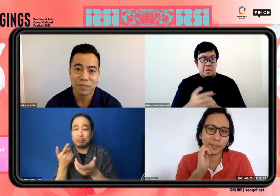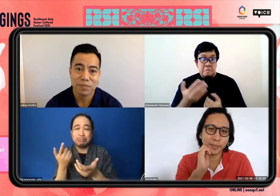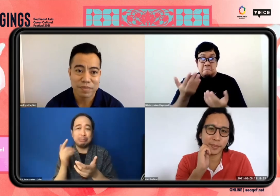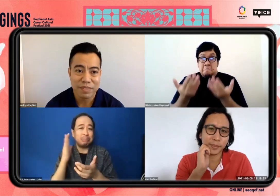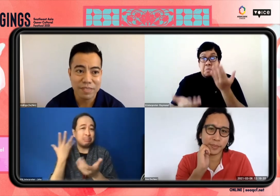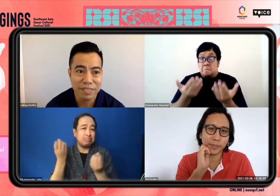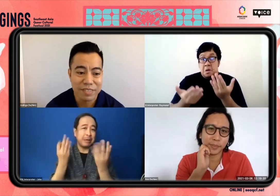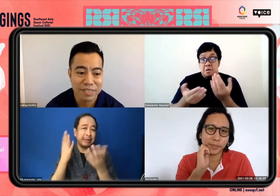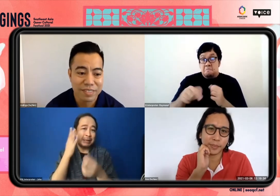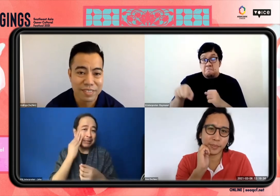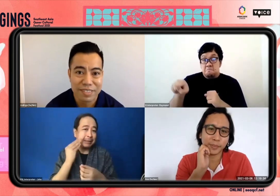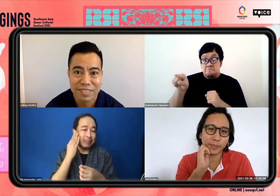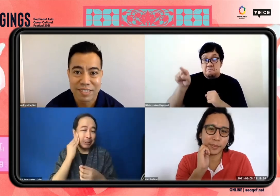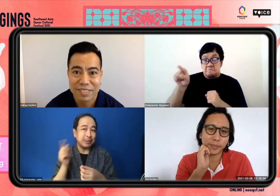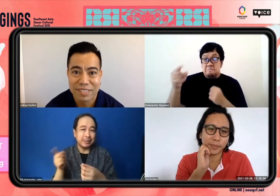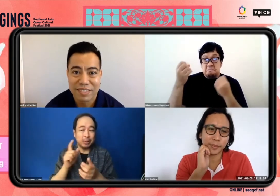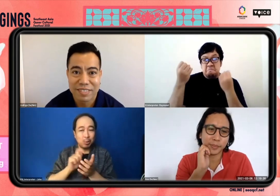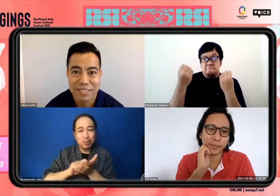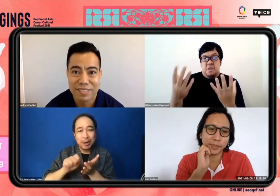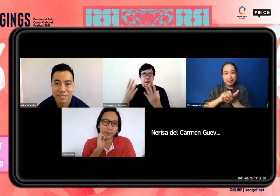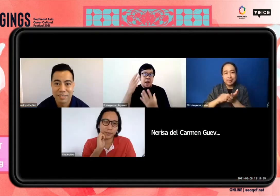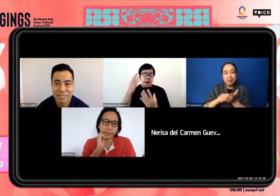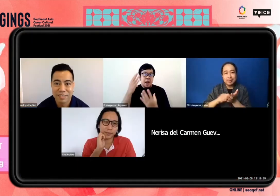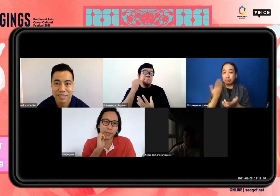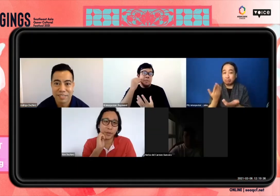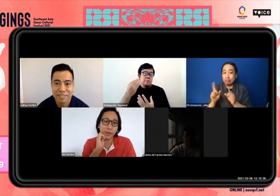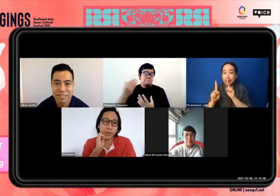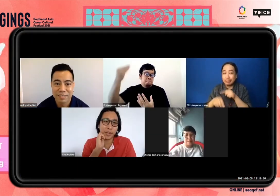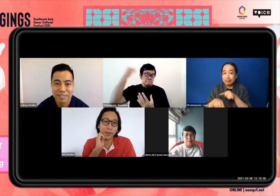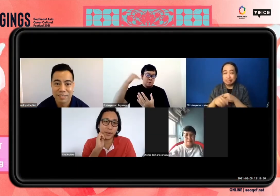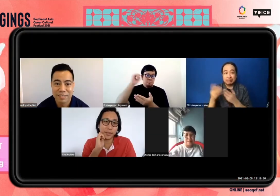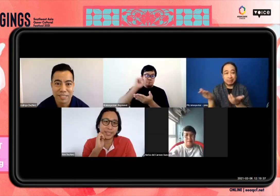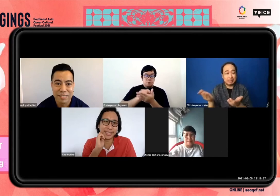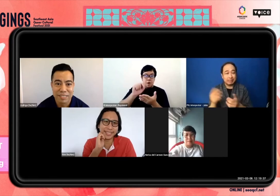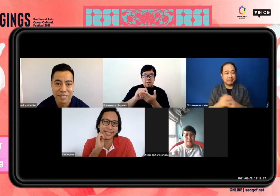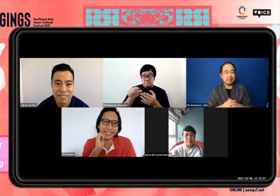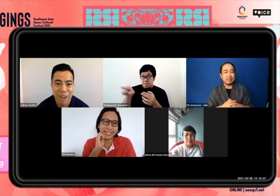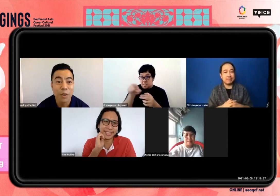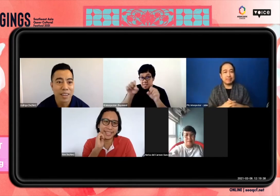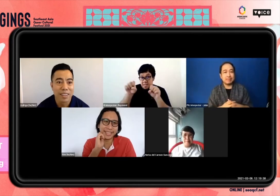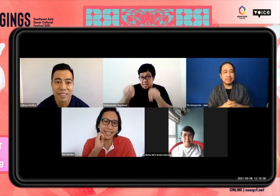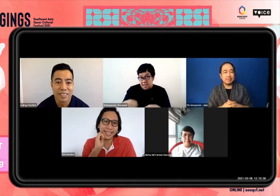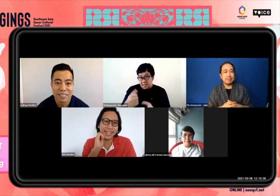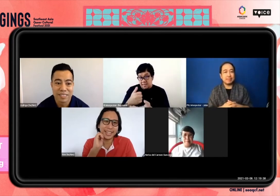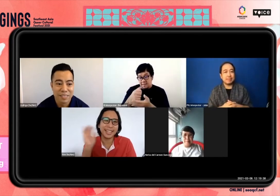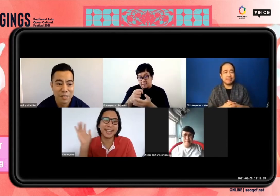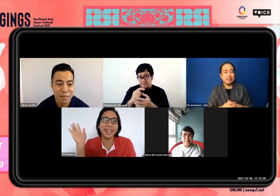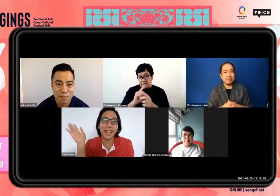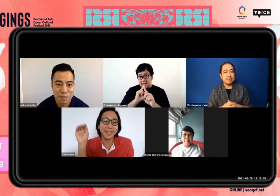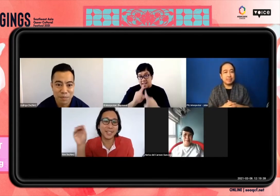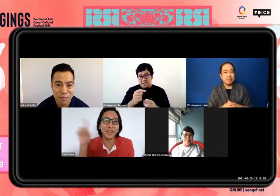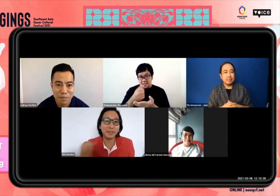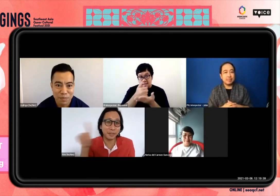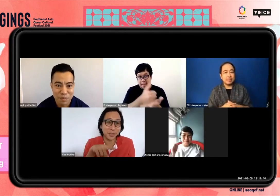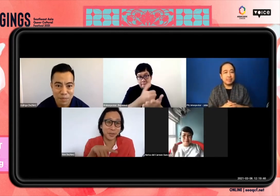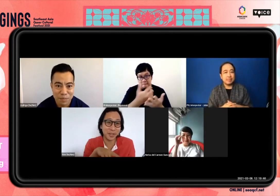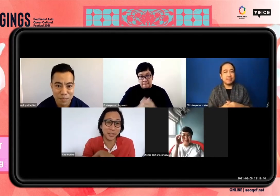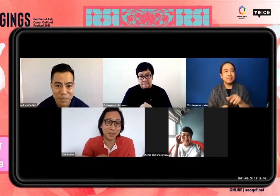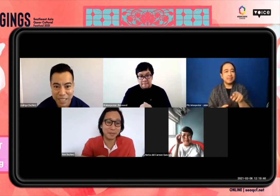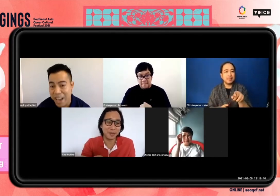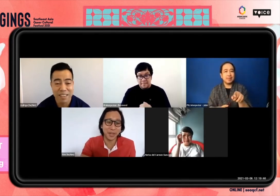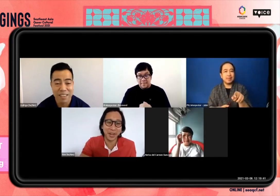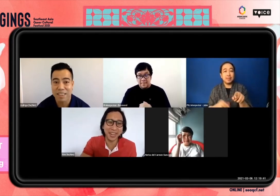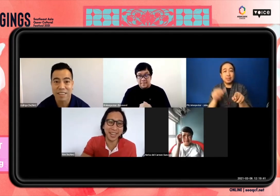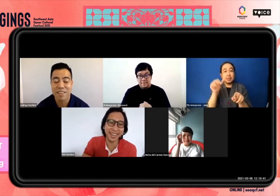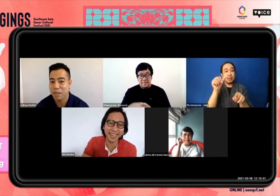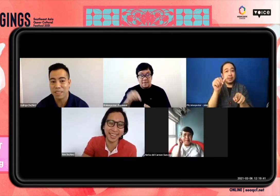Rodrigo. Oh, go ahead, Deb. Can I answer your first question?